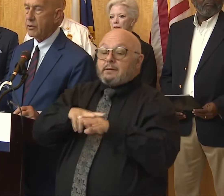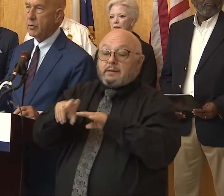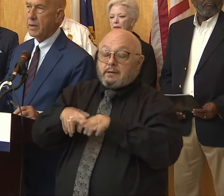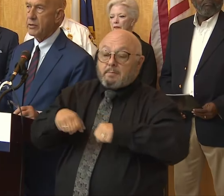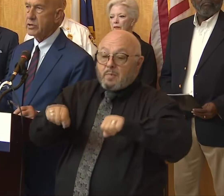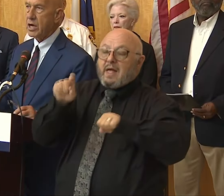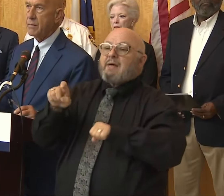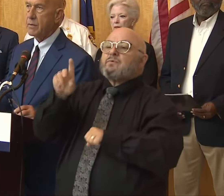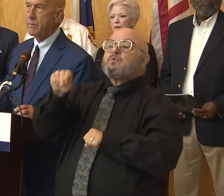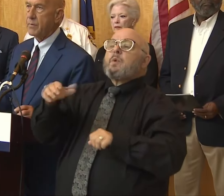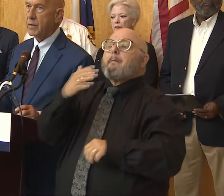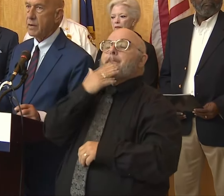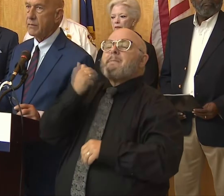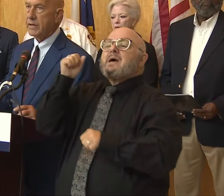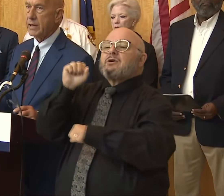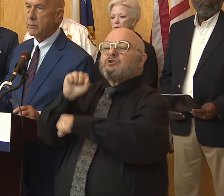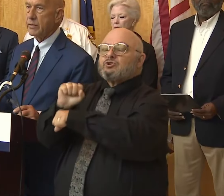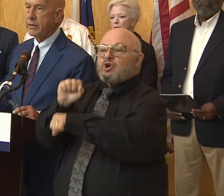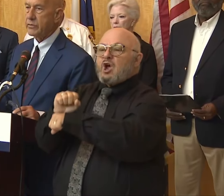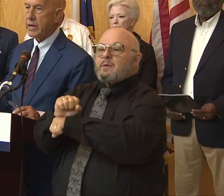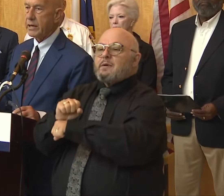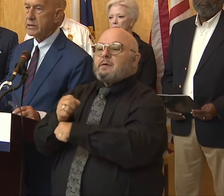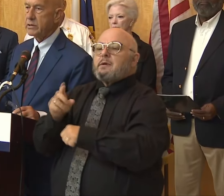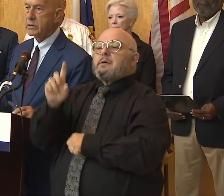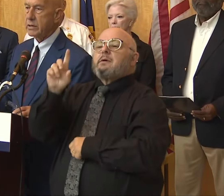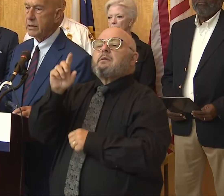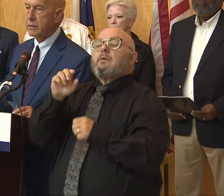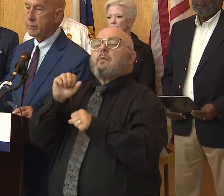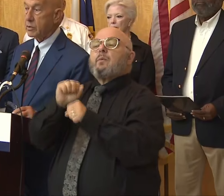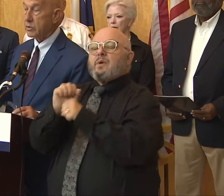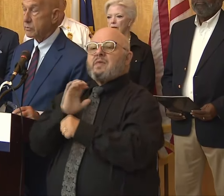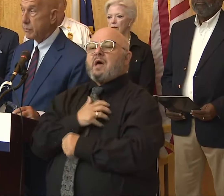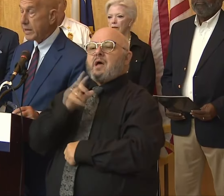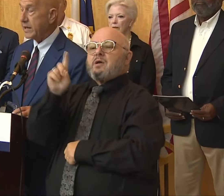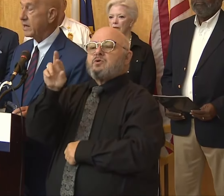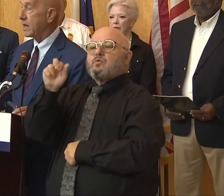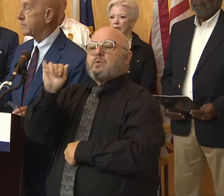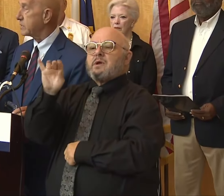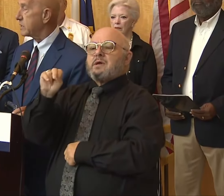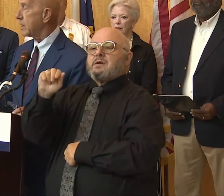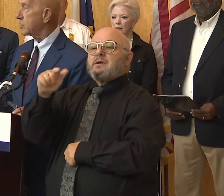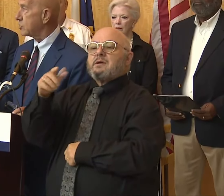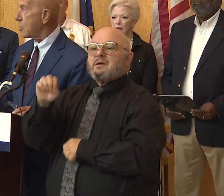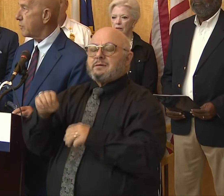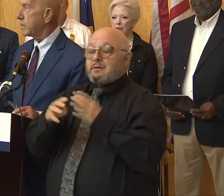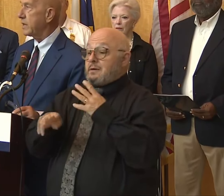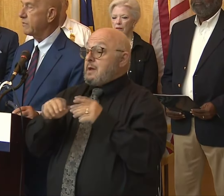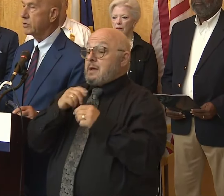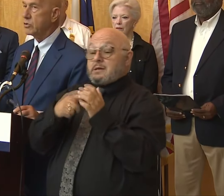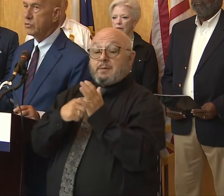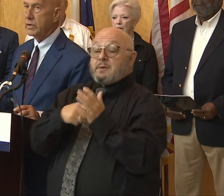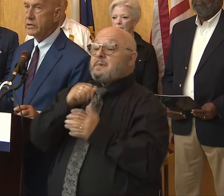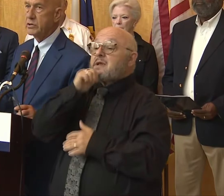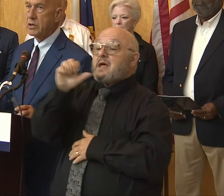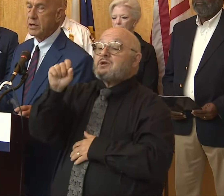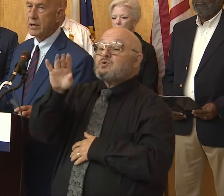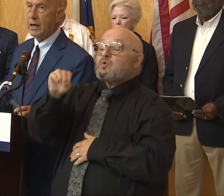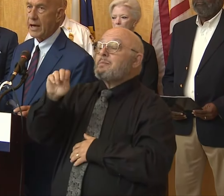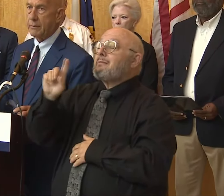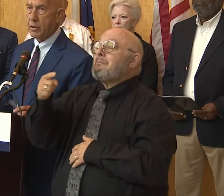We've got to do a better job of dealing with our drainage, because many times it's not a storm, but even a